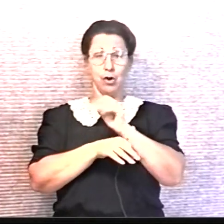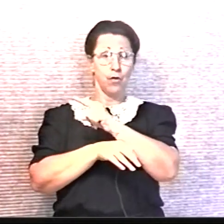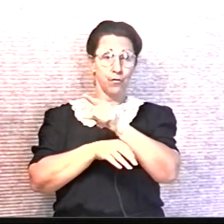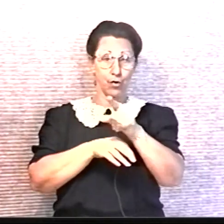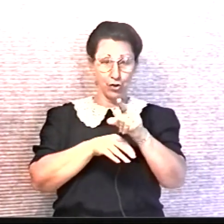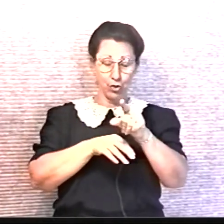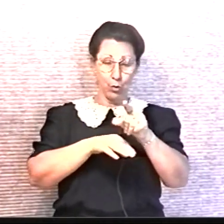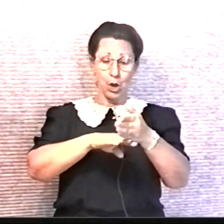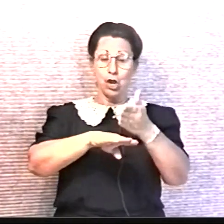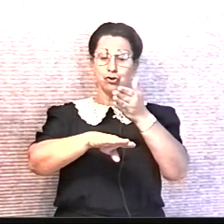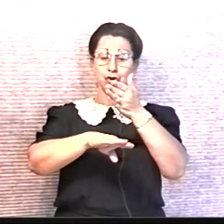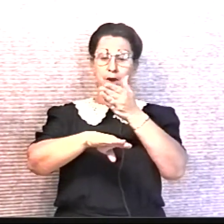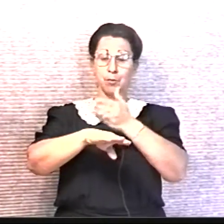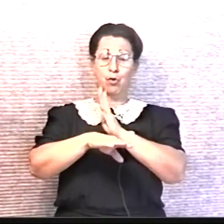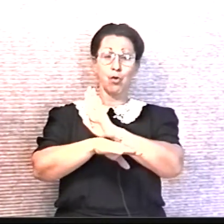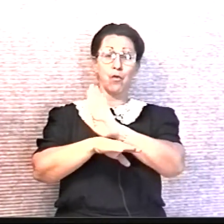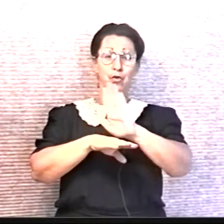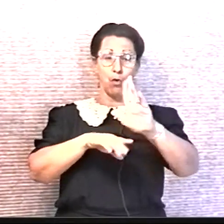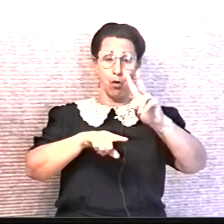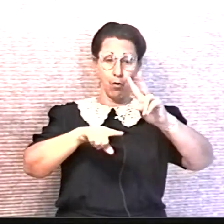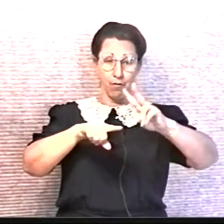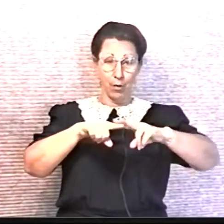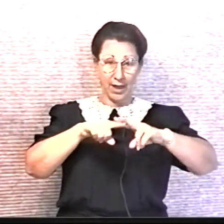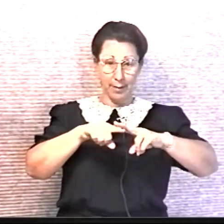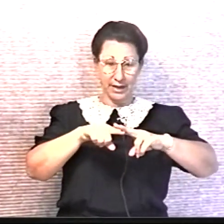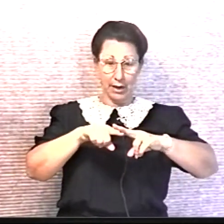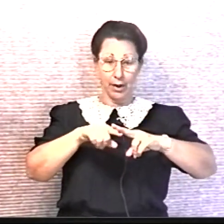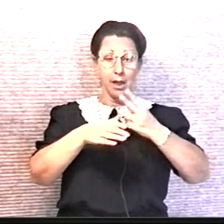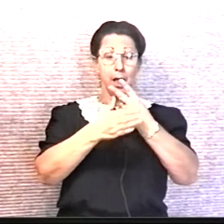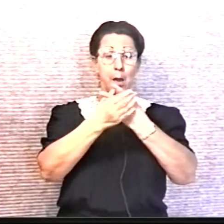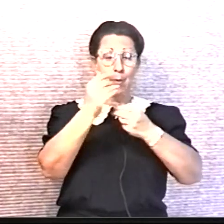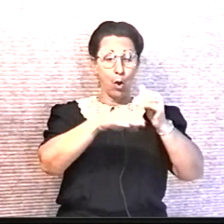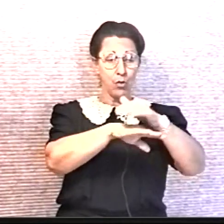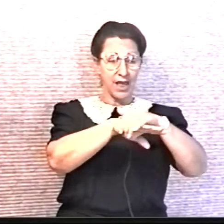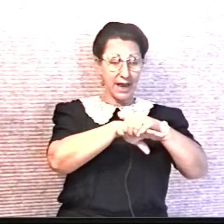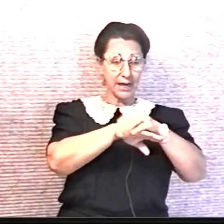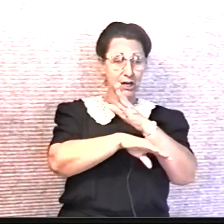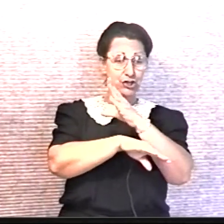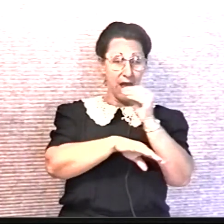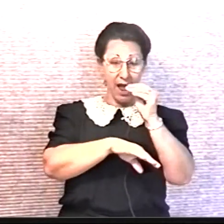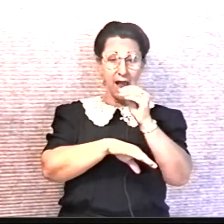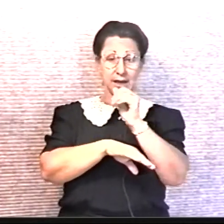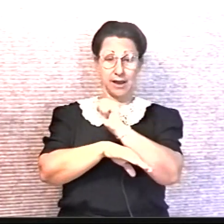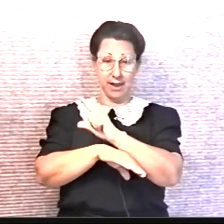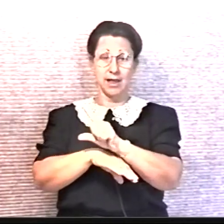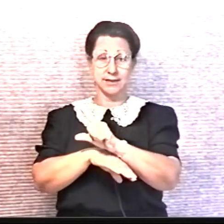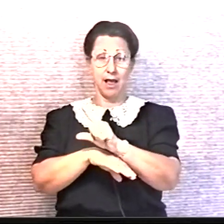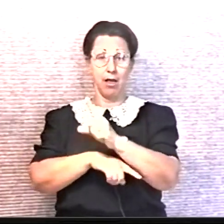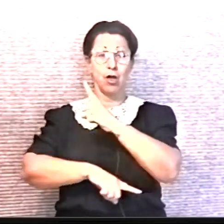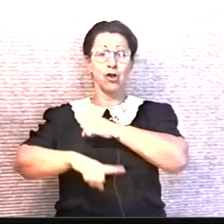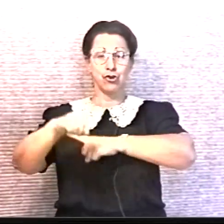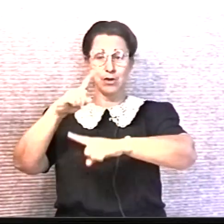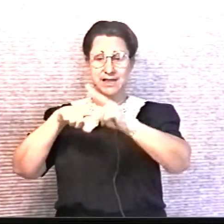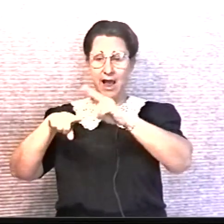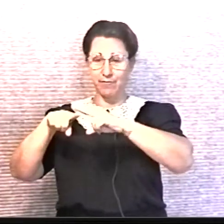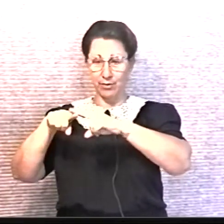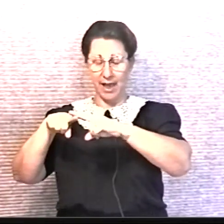for you to improve your vocabulary, both English and ASL. Your sign